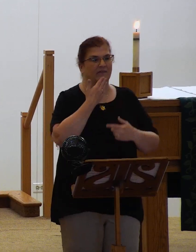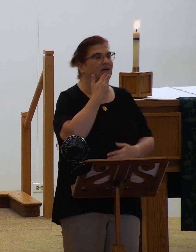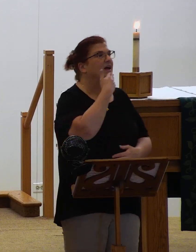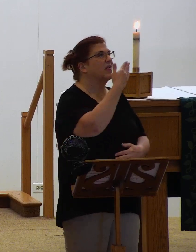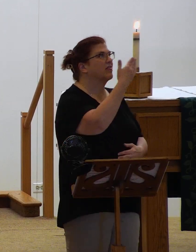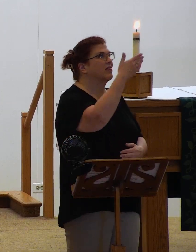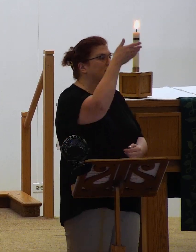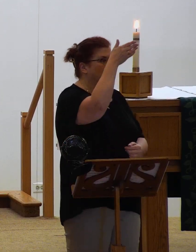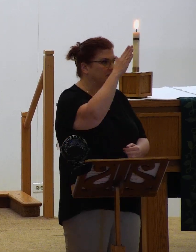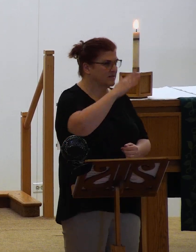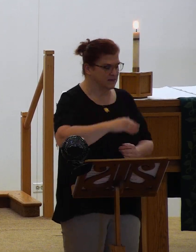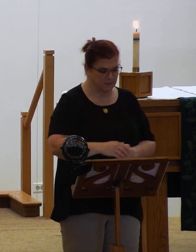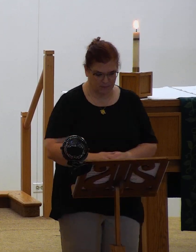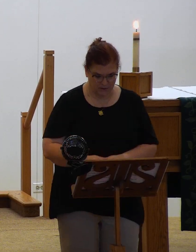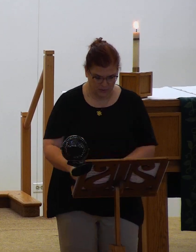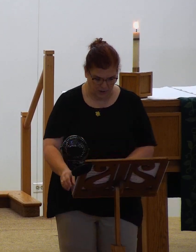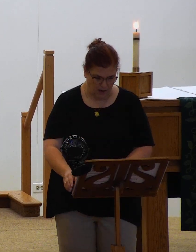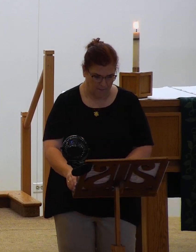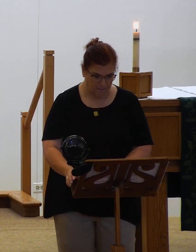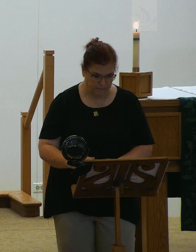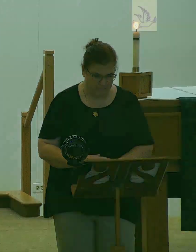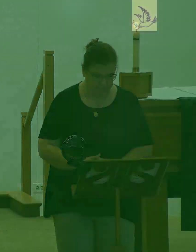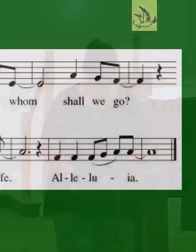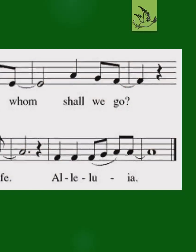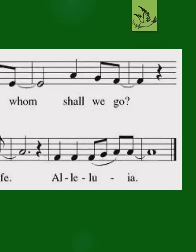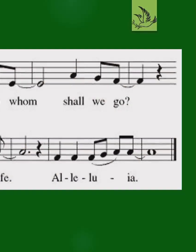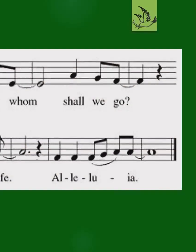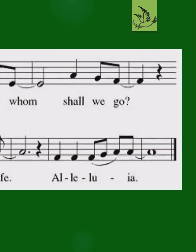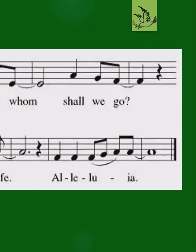life. Thanks be to God.